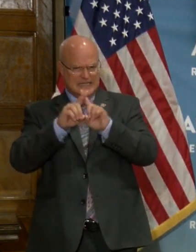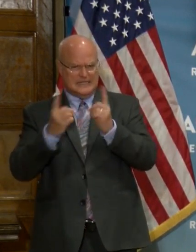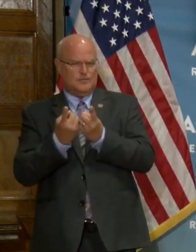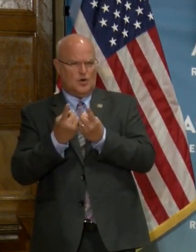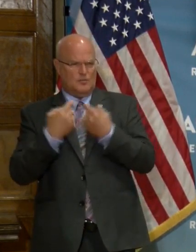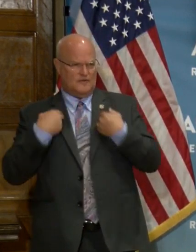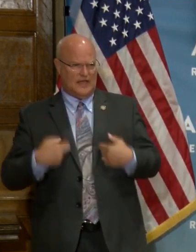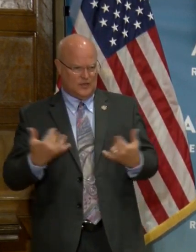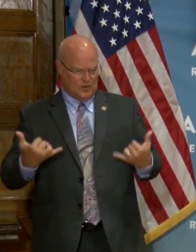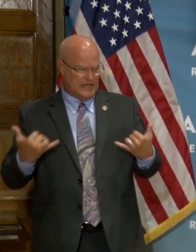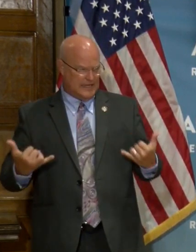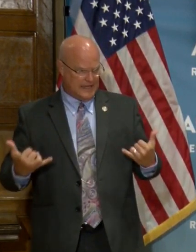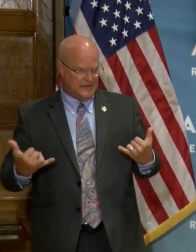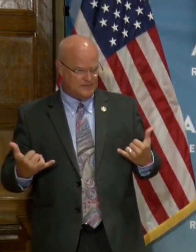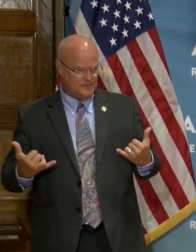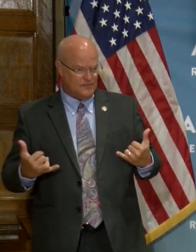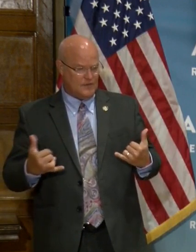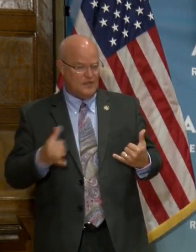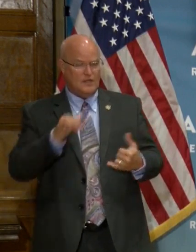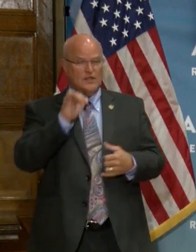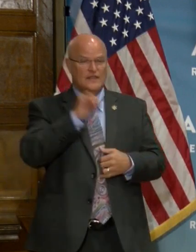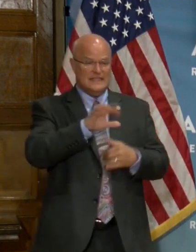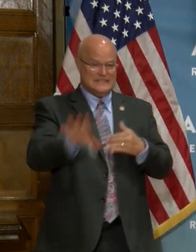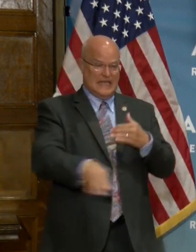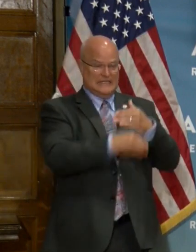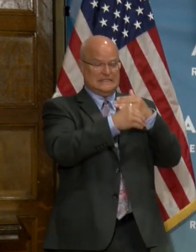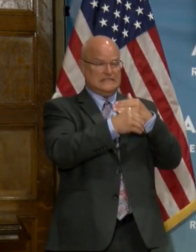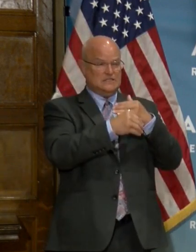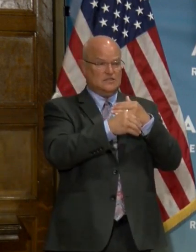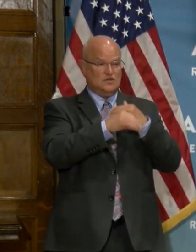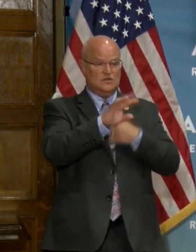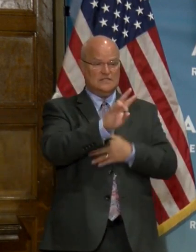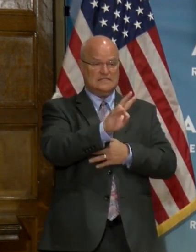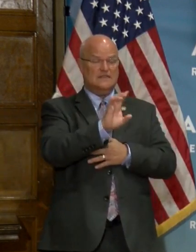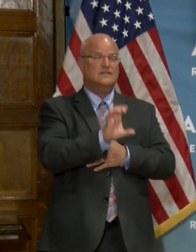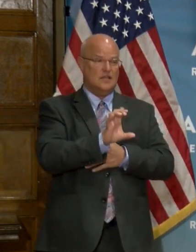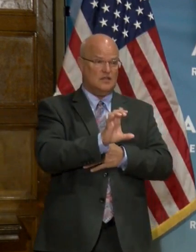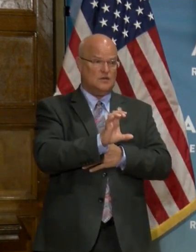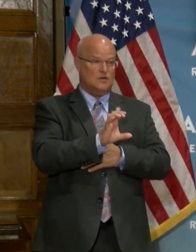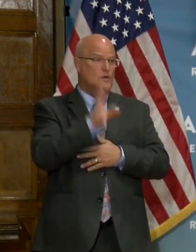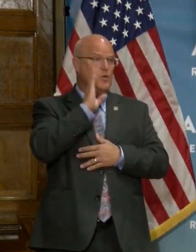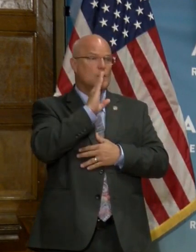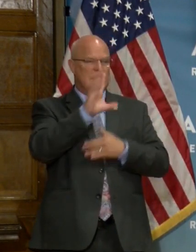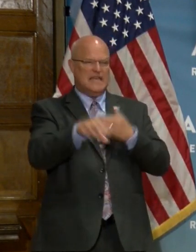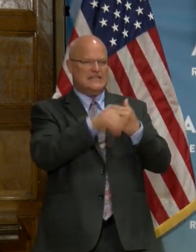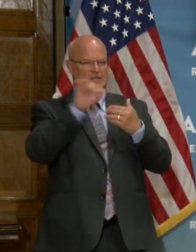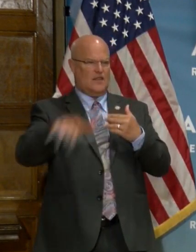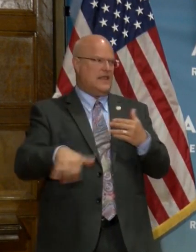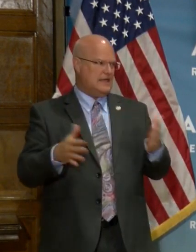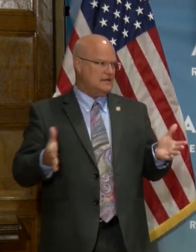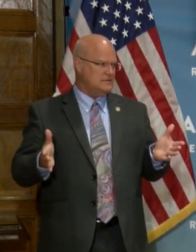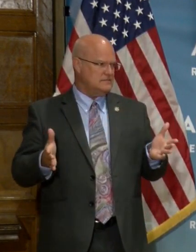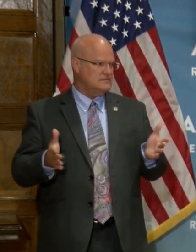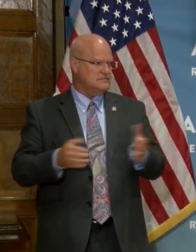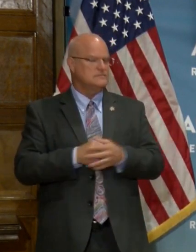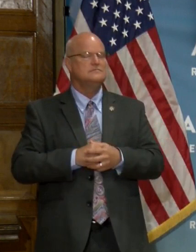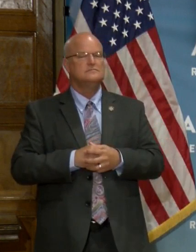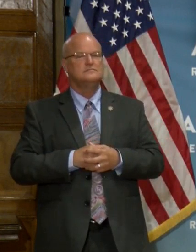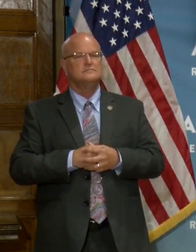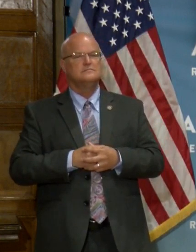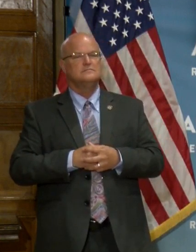Department of Health. And so these additional 700 will be in addition to those.